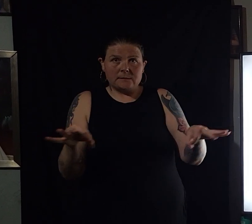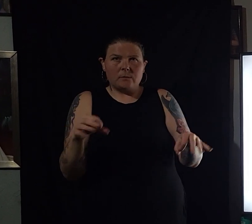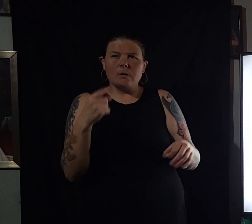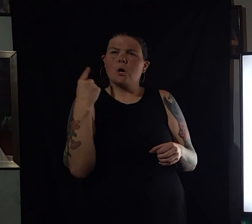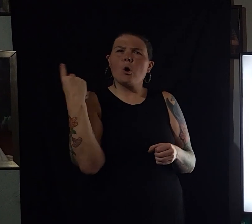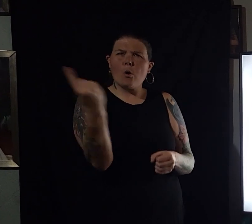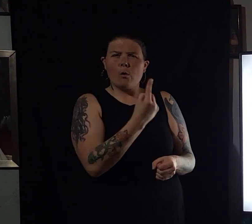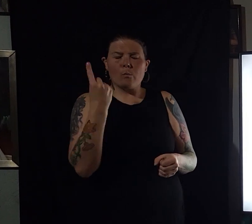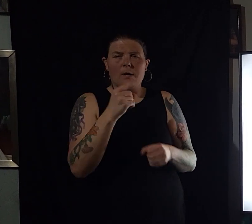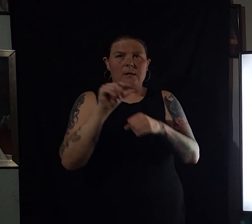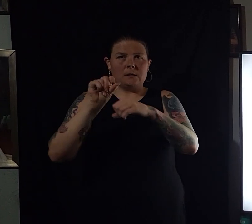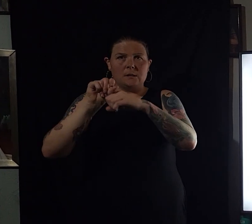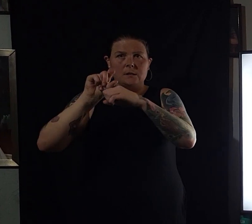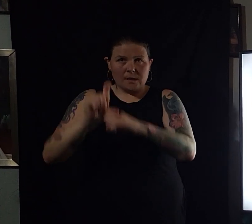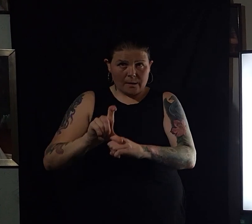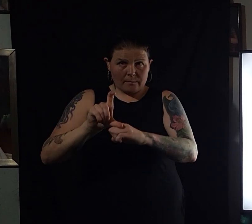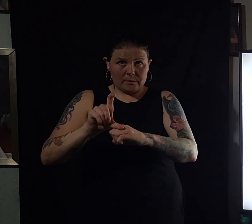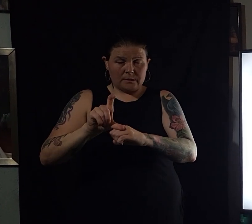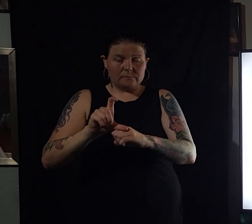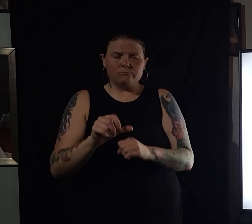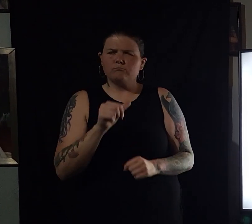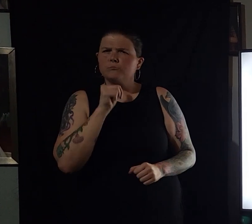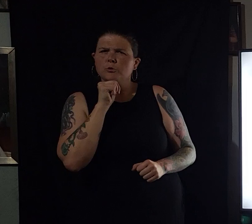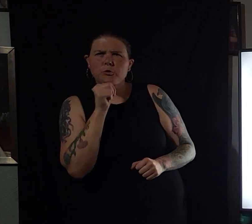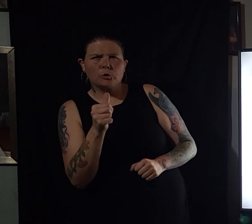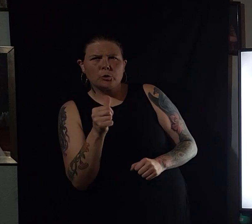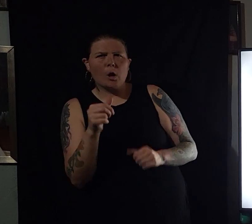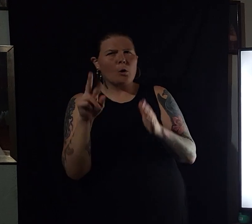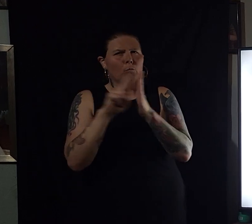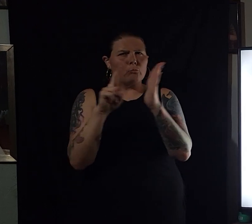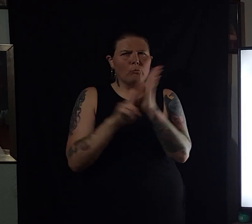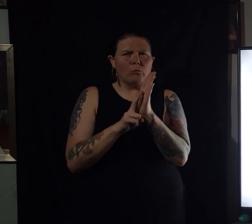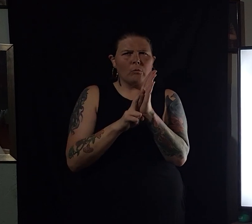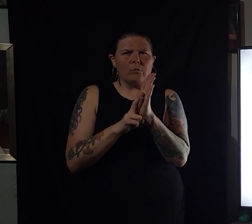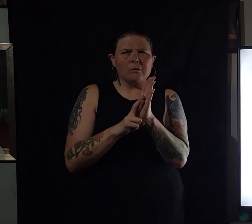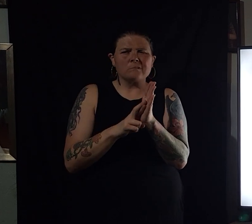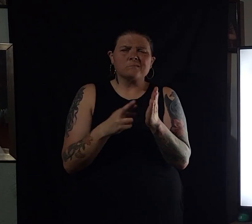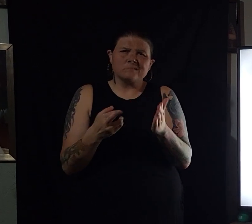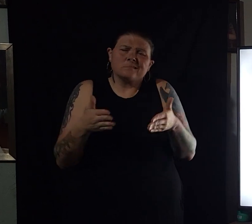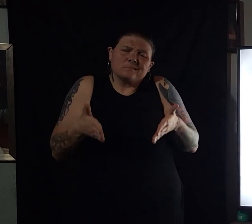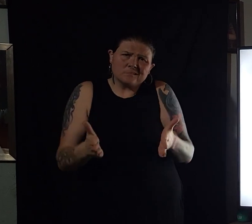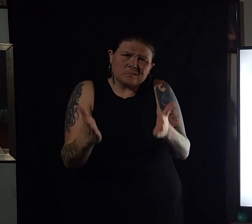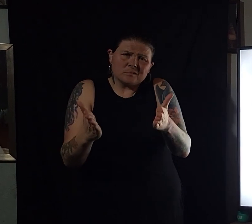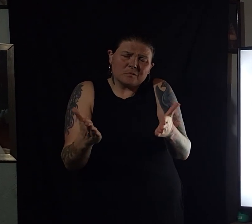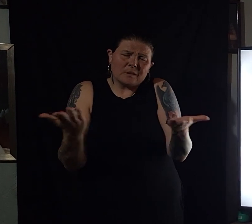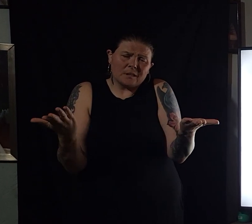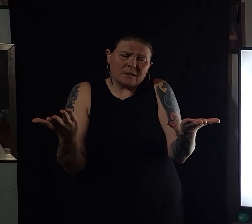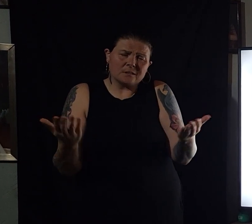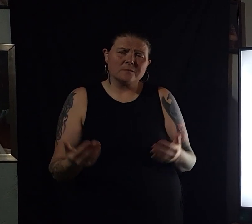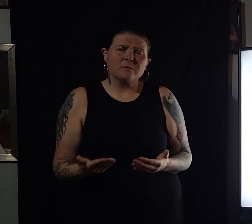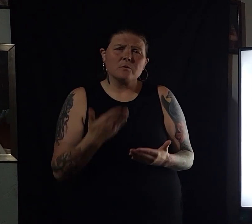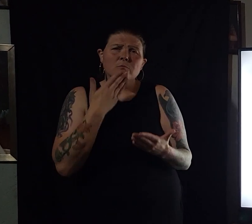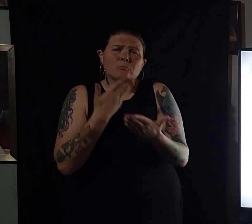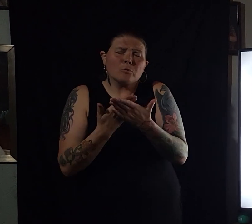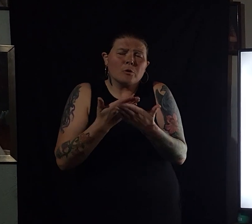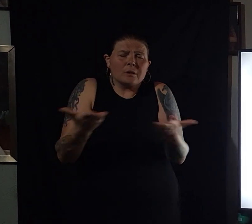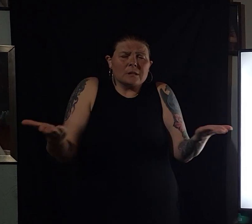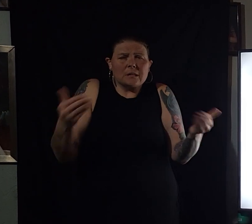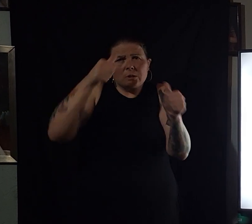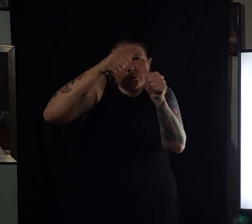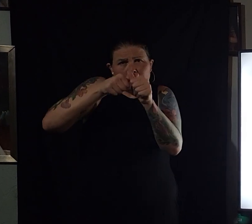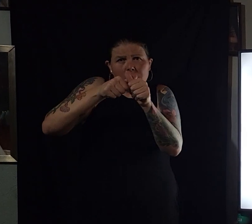it's always capitalized. It's not one of the rules, it's just the way things are. It's a good thing to